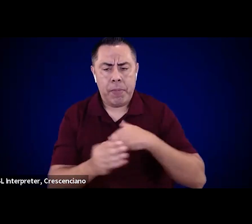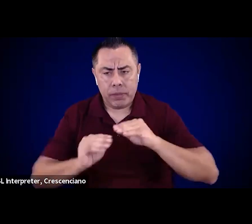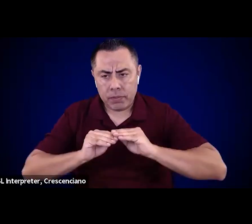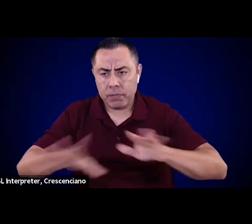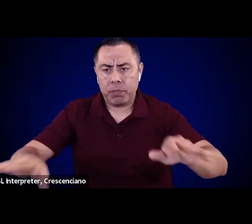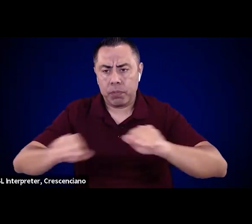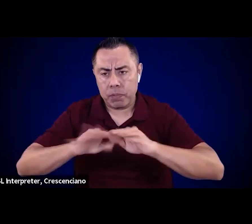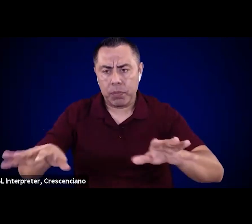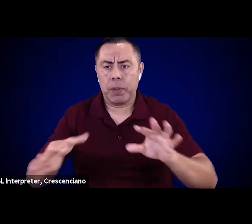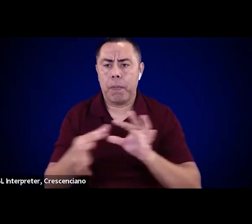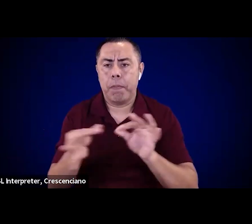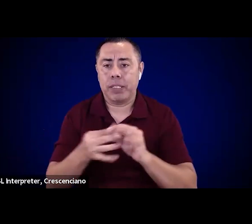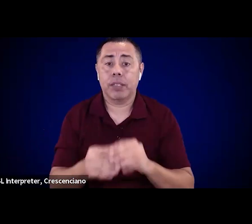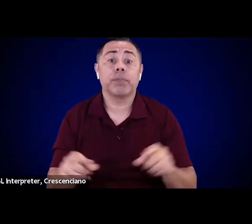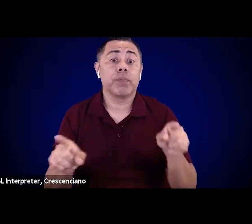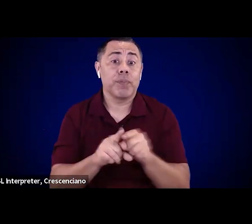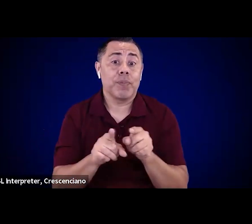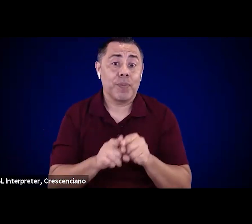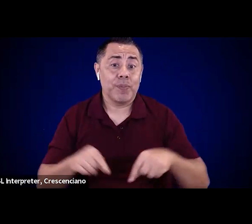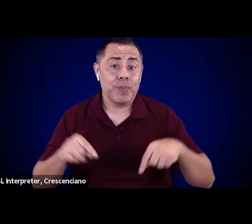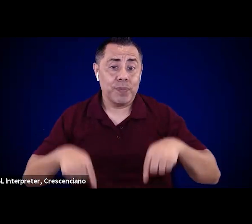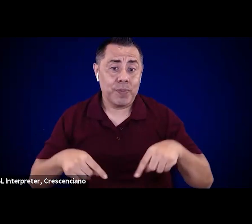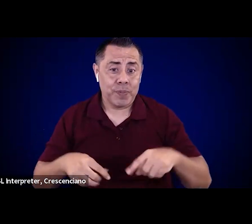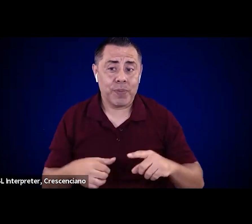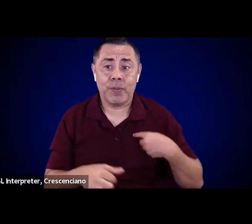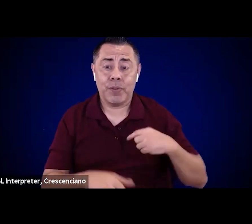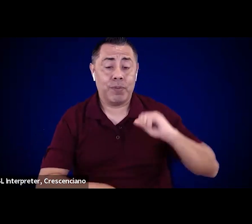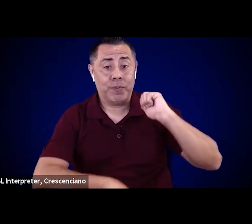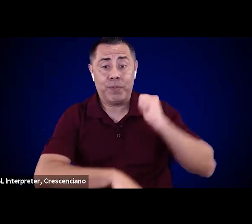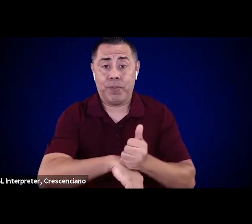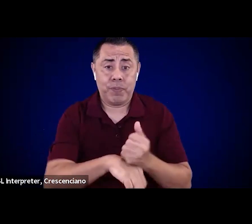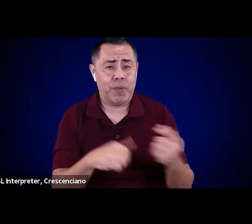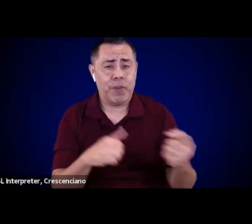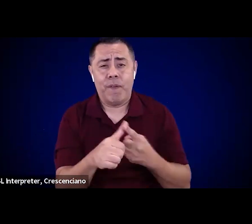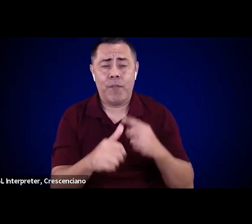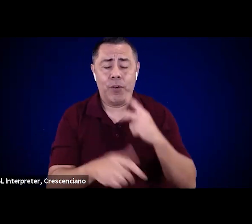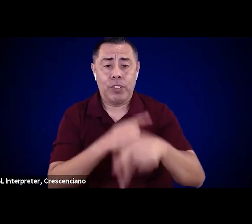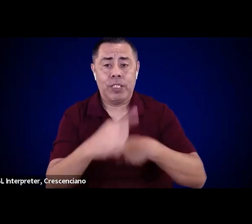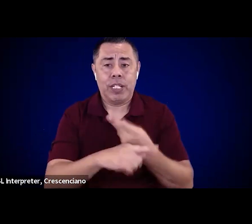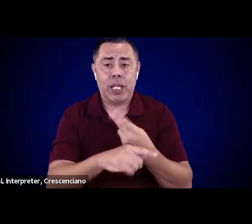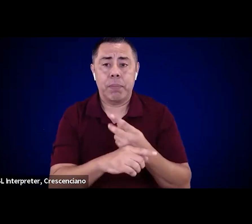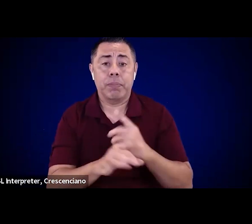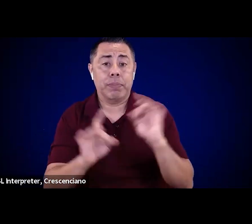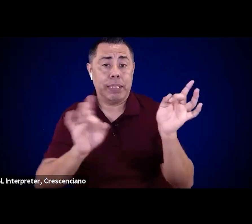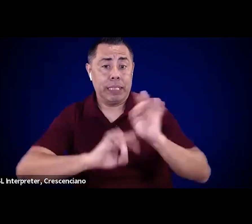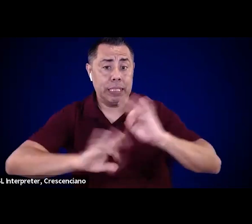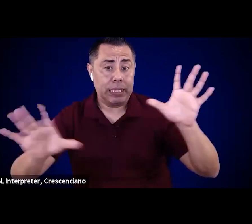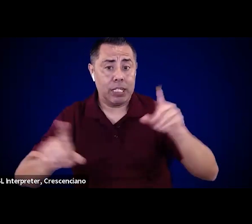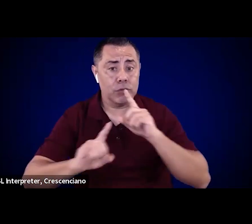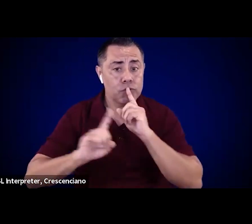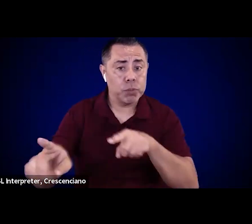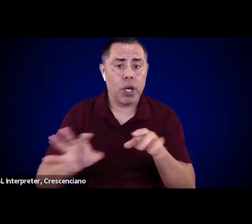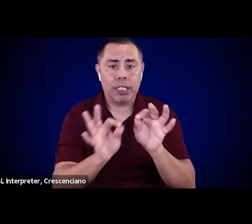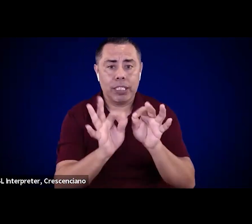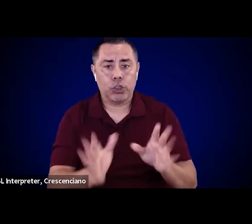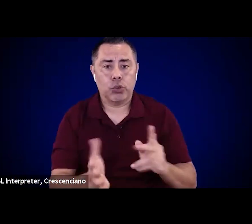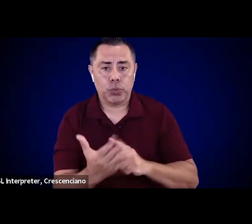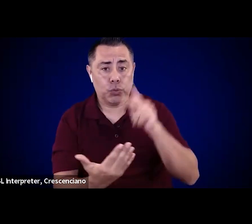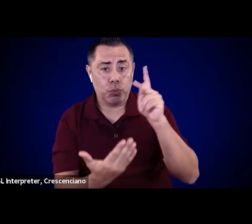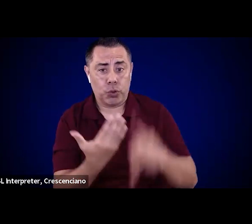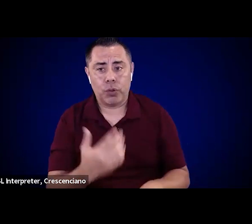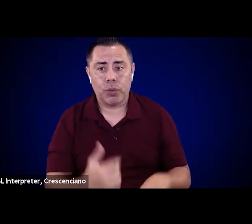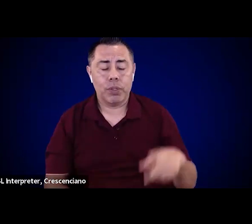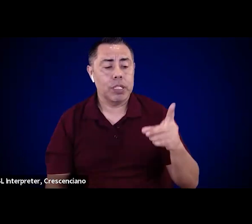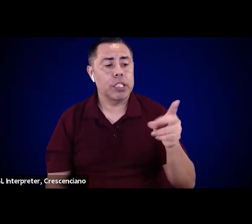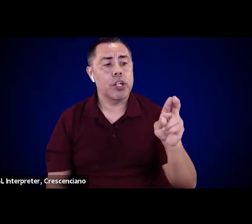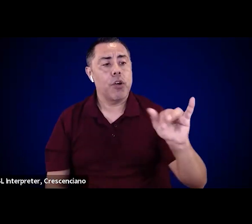the nation disaster response interpreter program, DRI, with our programs partners from the